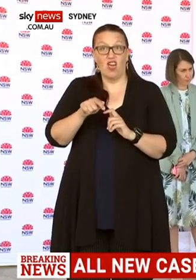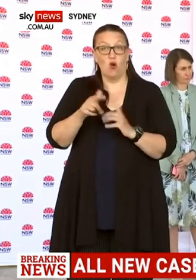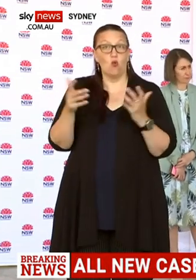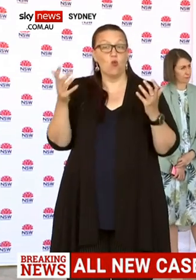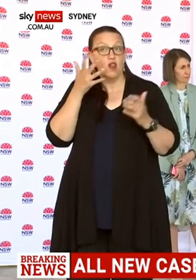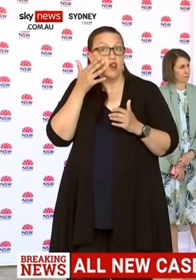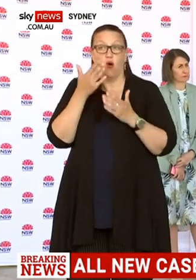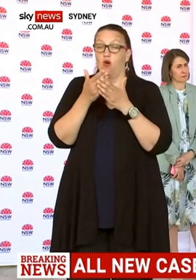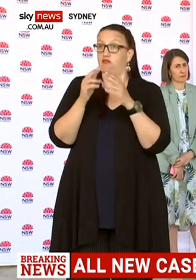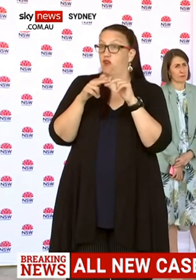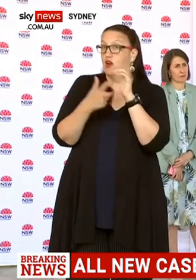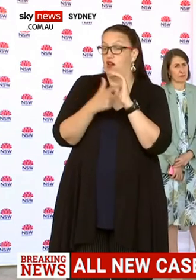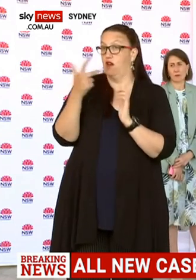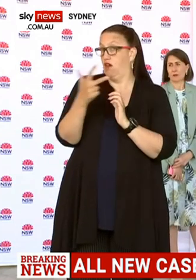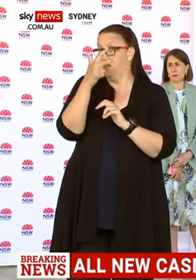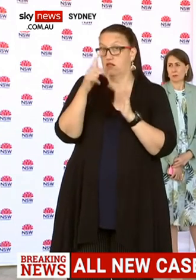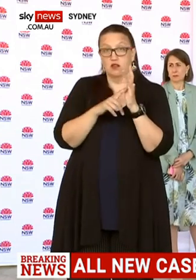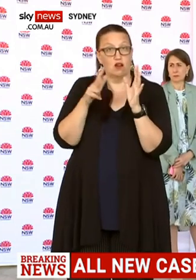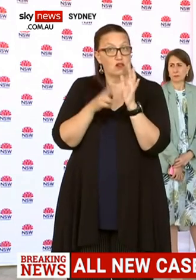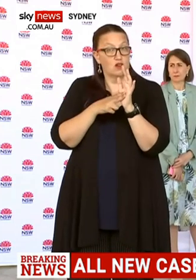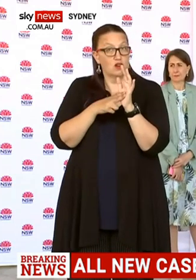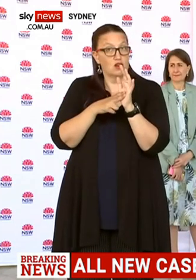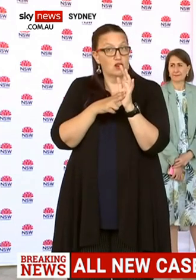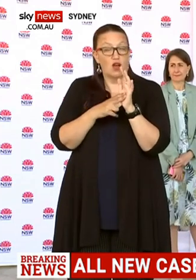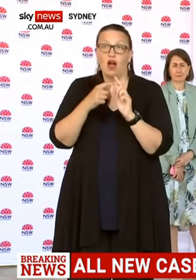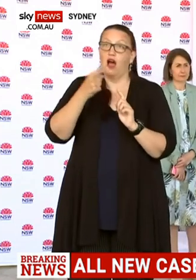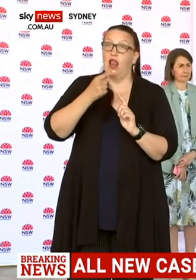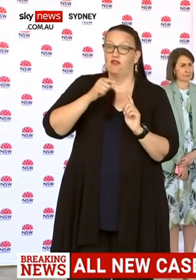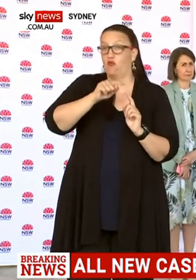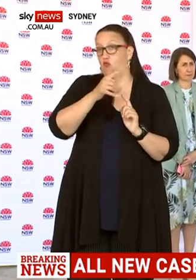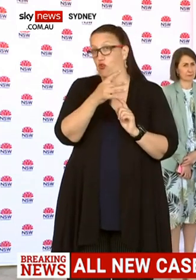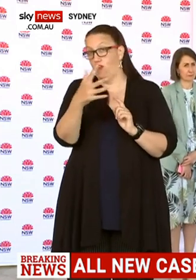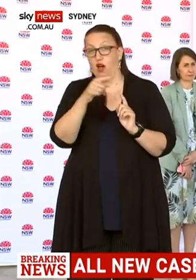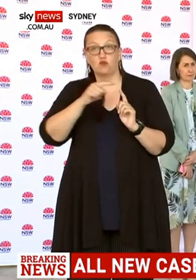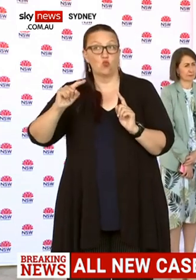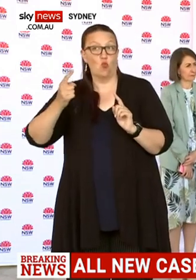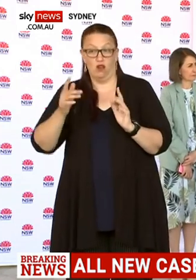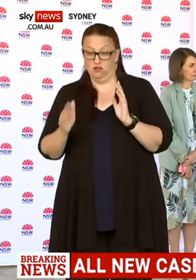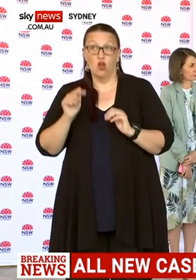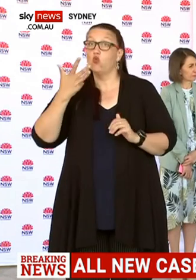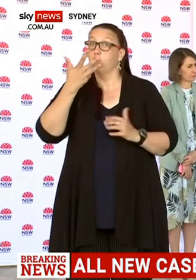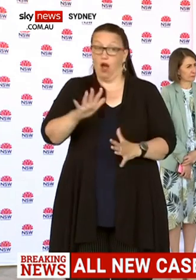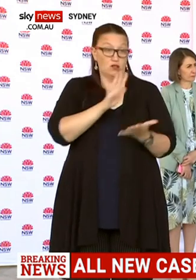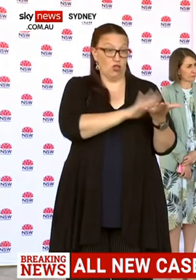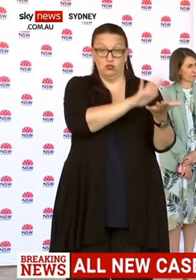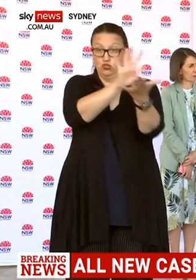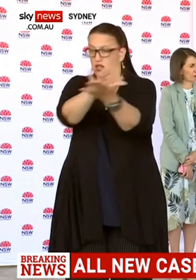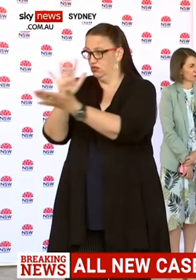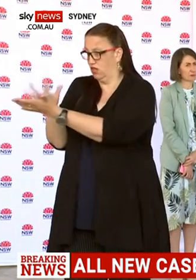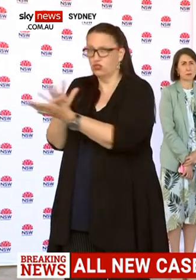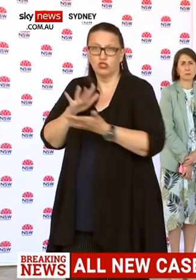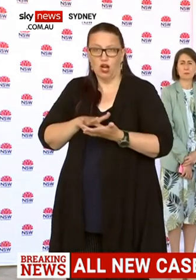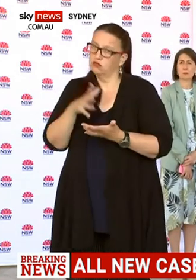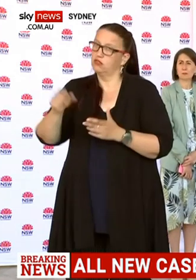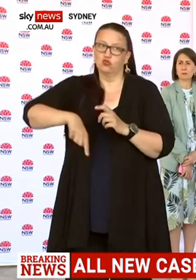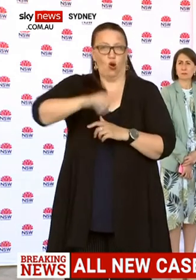Terrace, Bankstown on Friday the 8th of January between 11:45 and 1 p.m. There are also a number